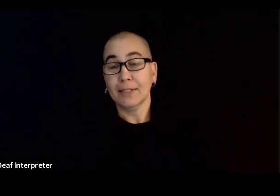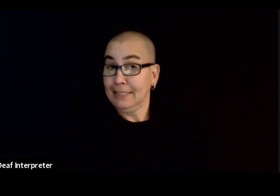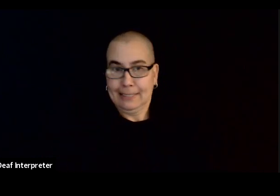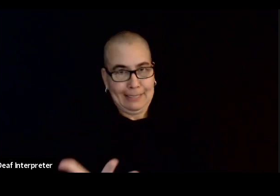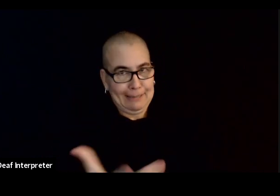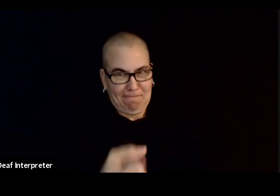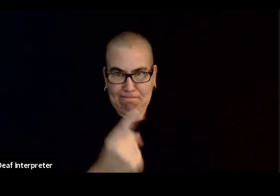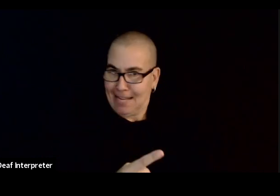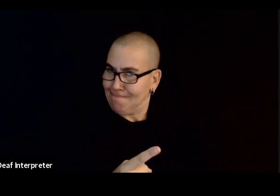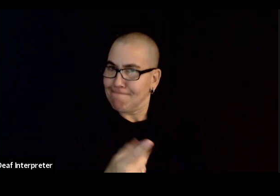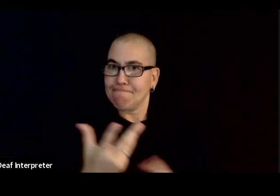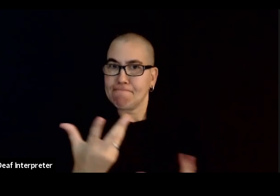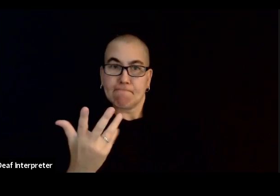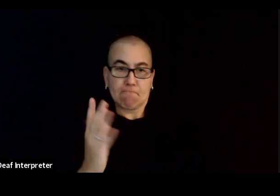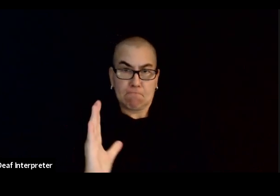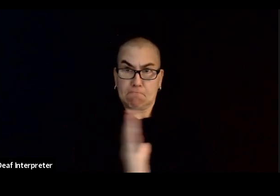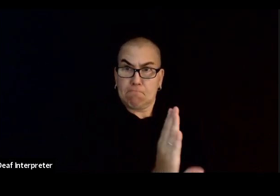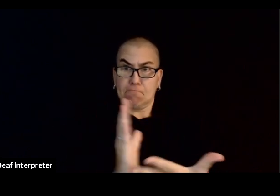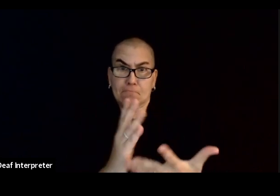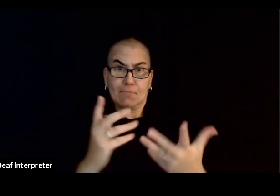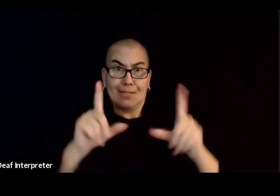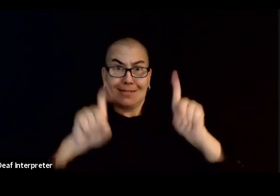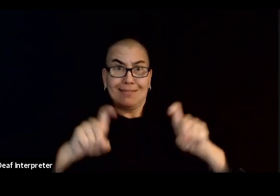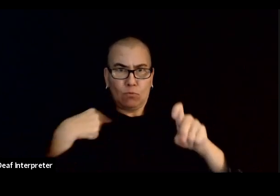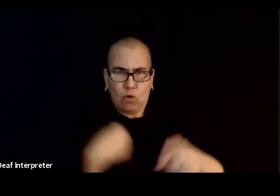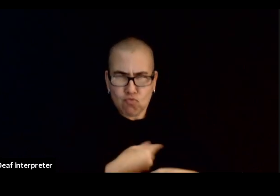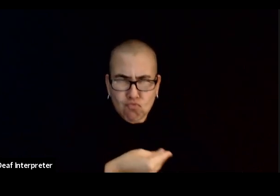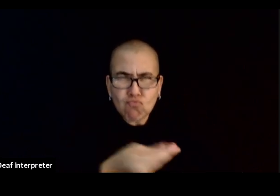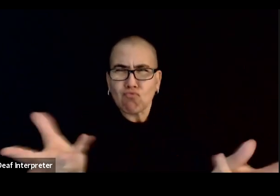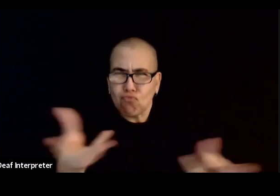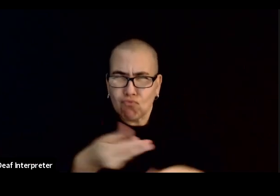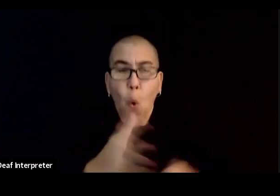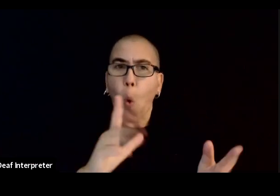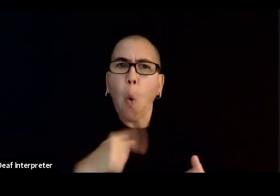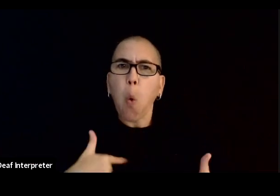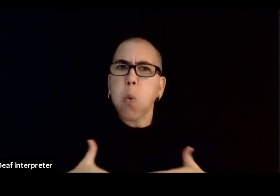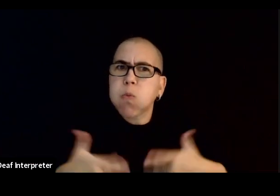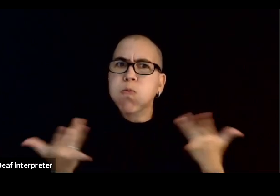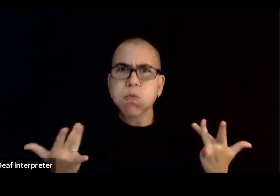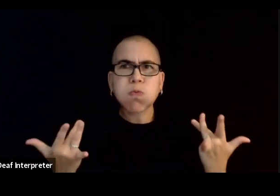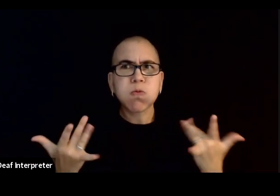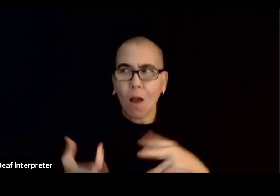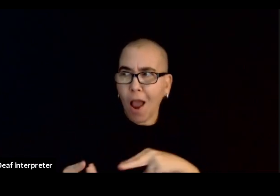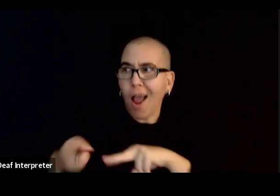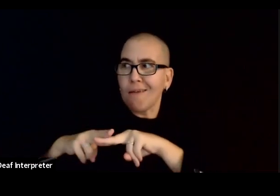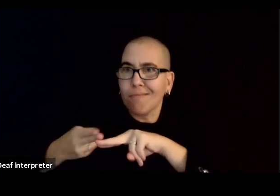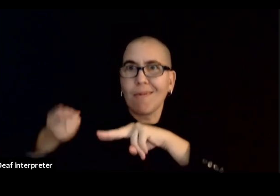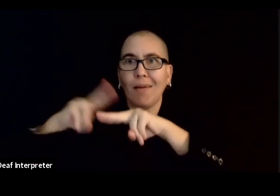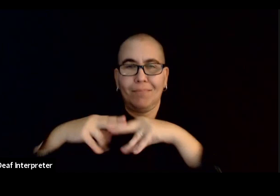that we have built in Minnesota. We achieved the